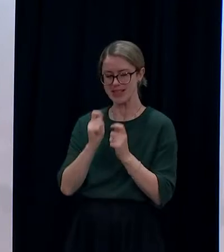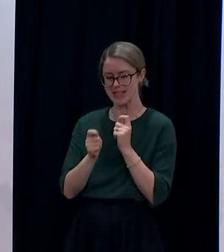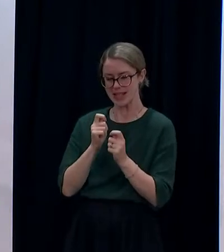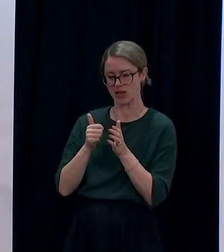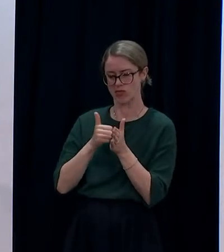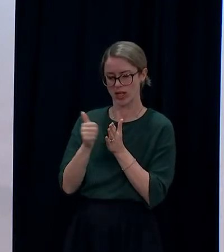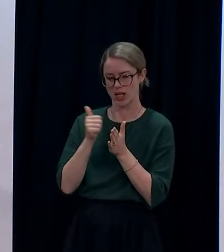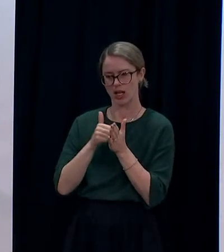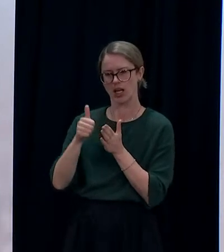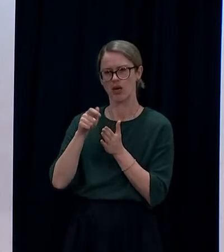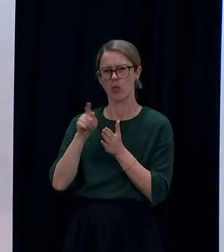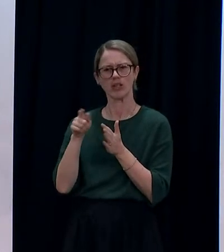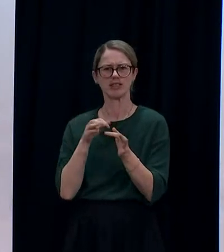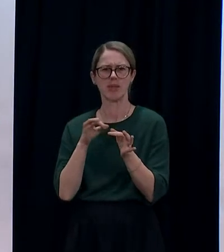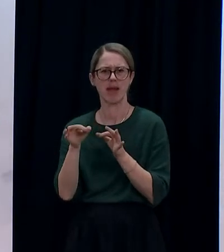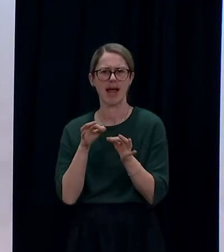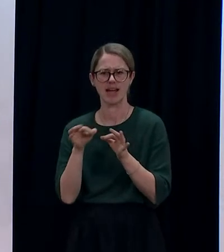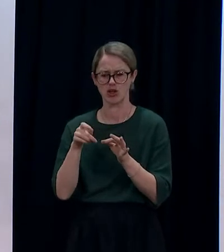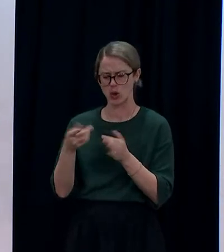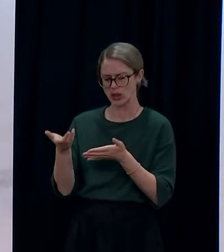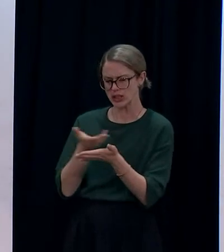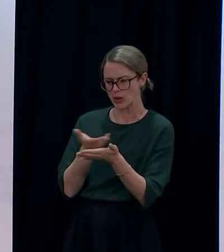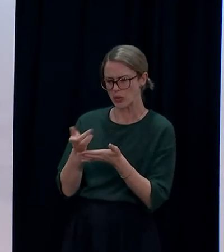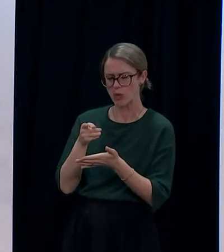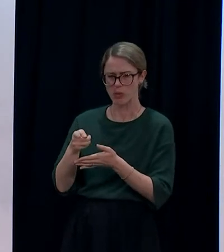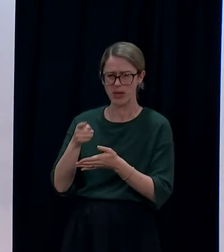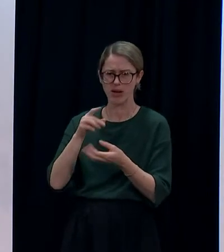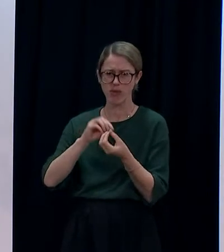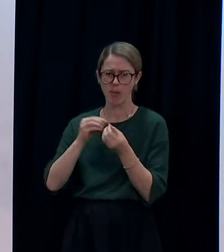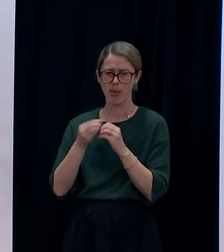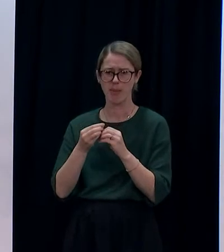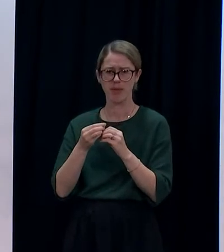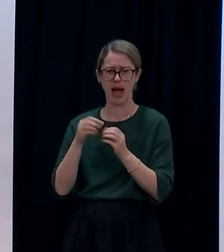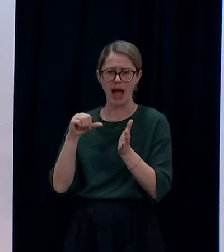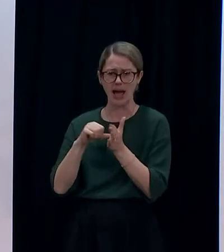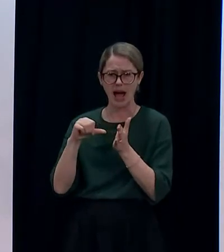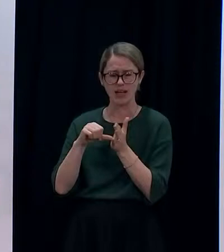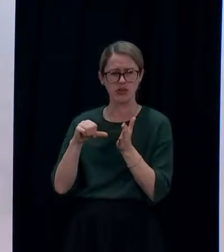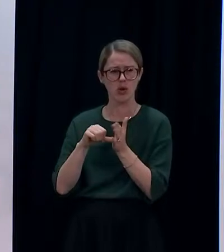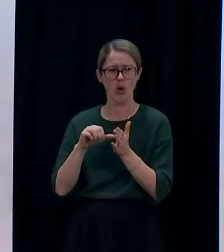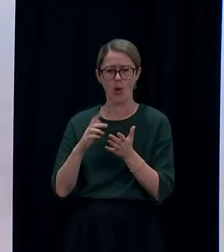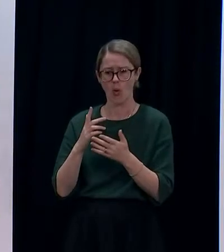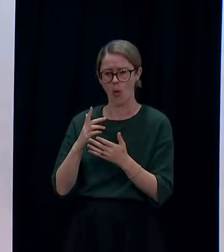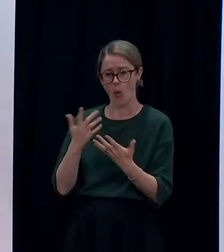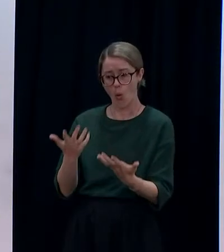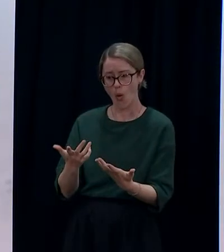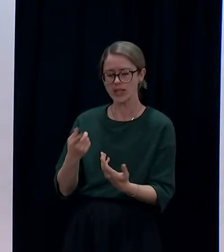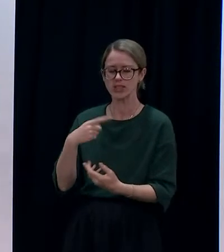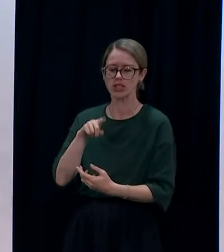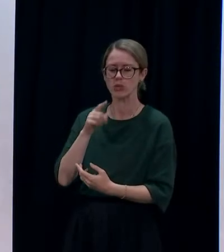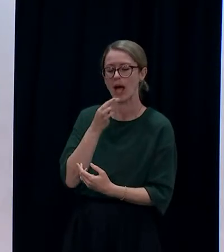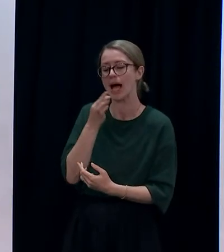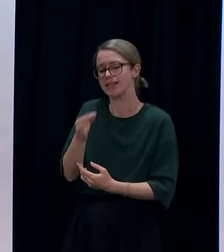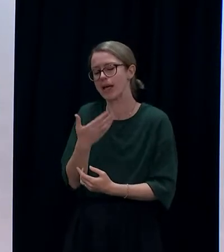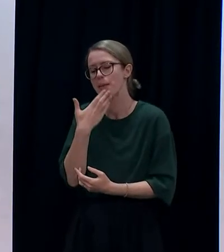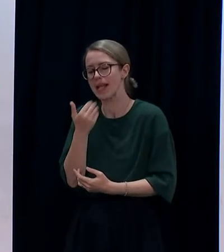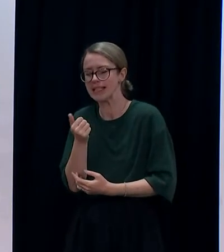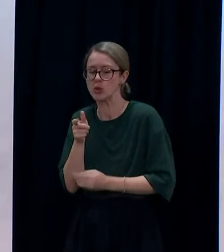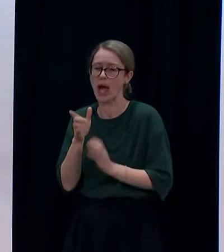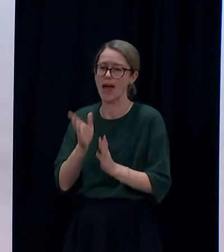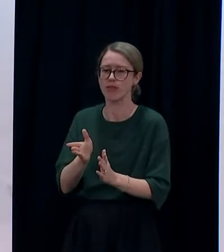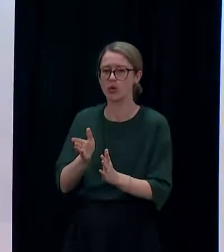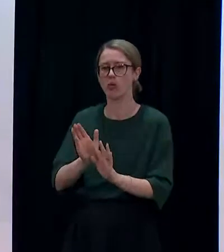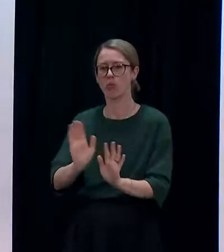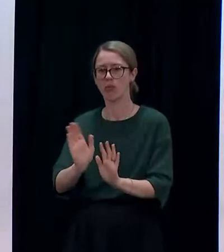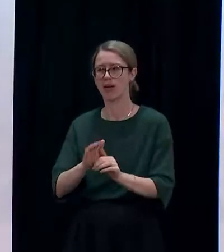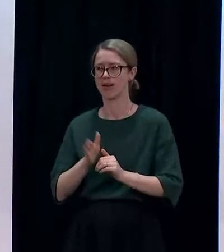about this plan? And how onerous is it potentially going to become, or is it just a request and will it always remain as that? It's been,